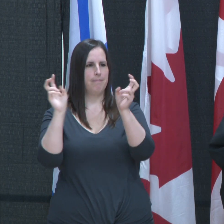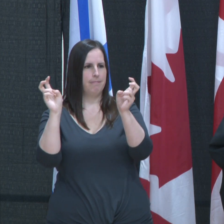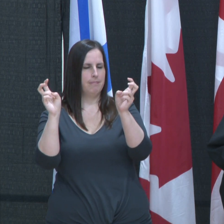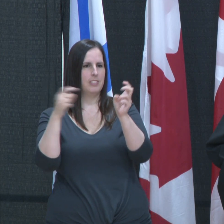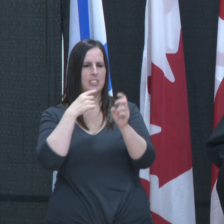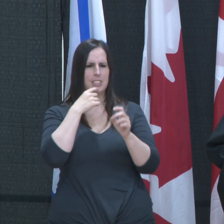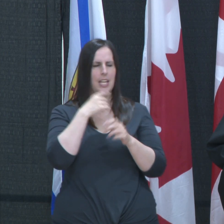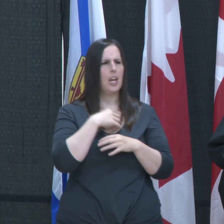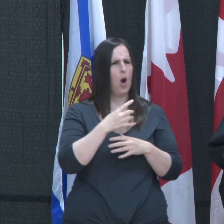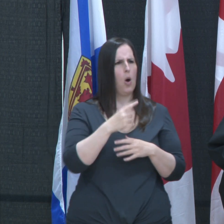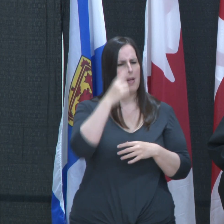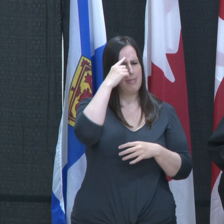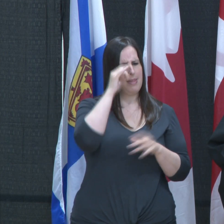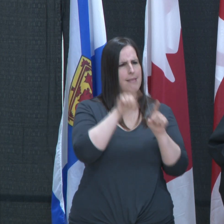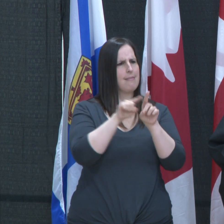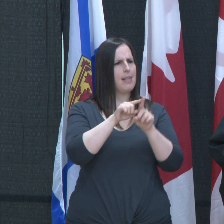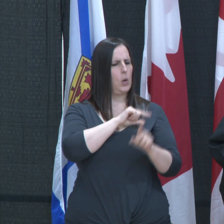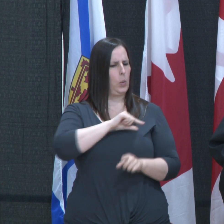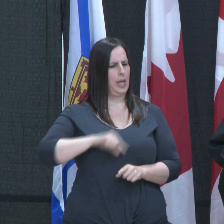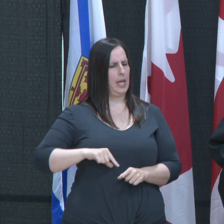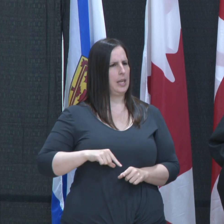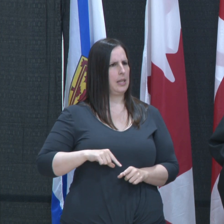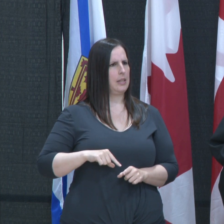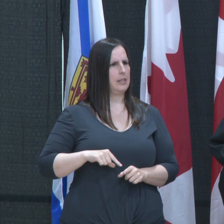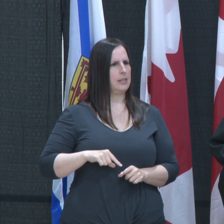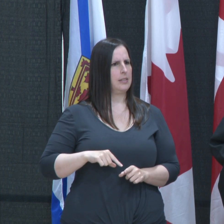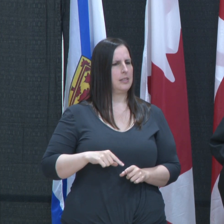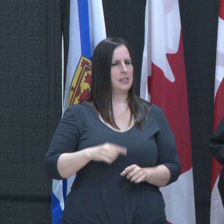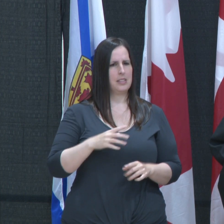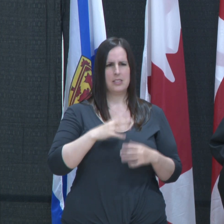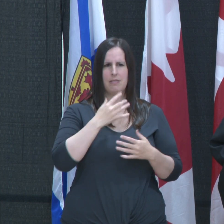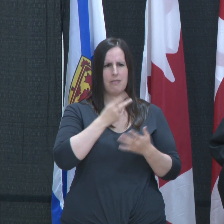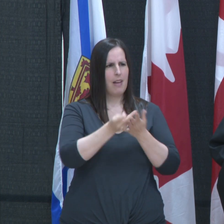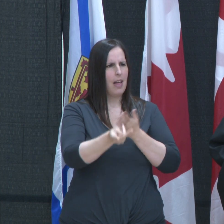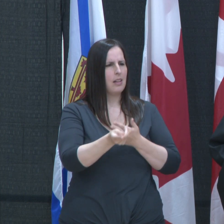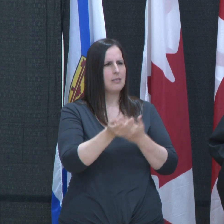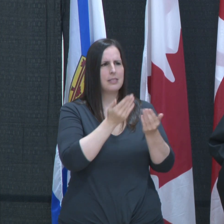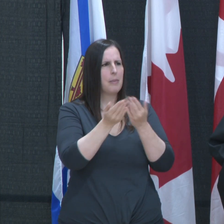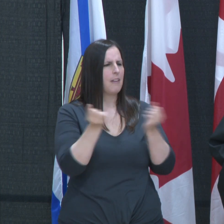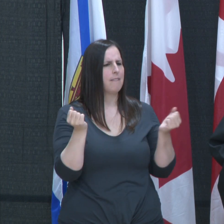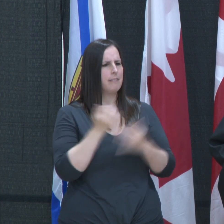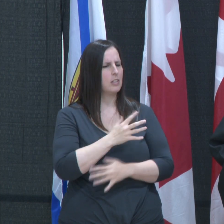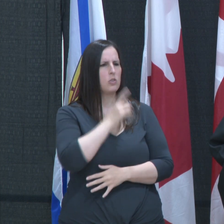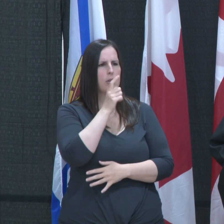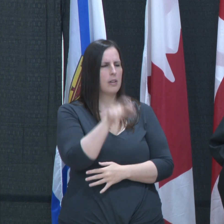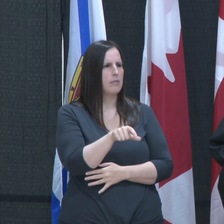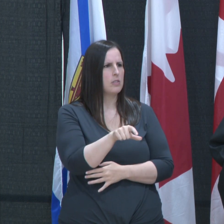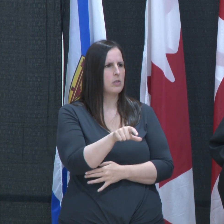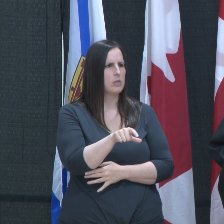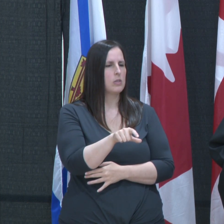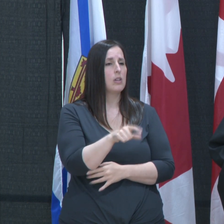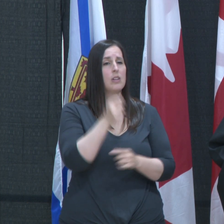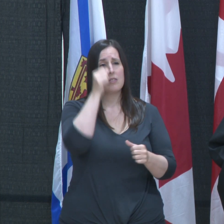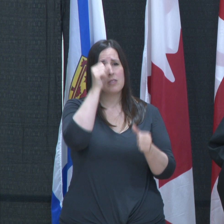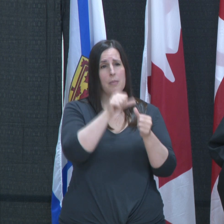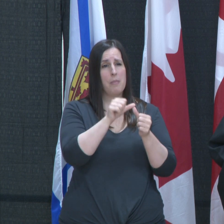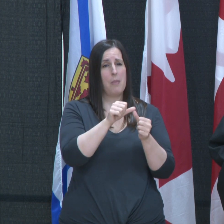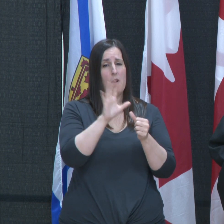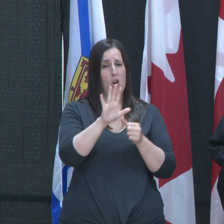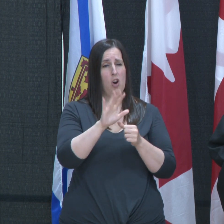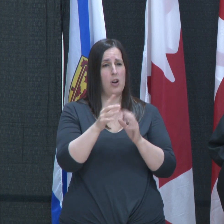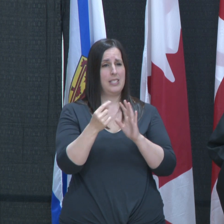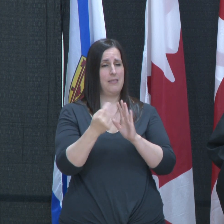another stepping stone to greatness." Oprah Winfrey was fired as a television reporter, then became one of the most successful women